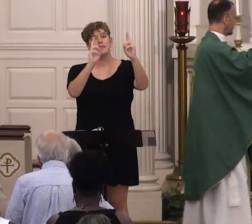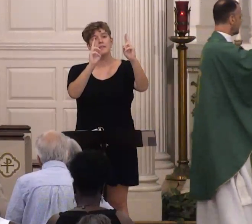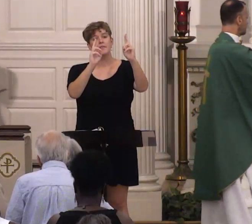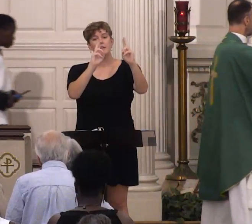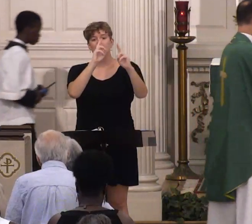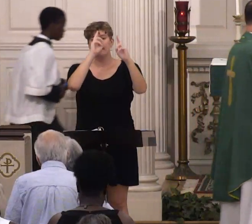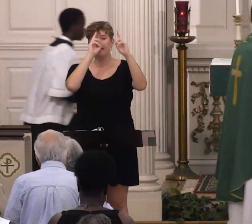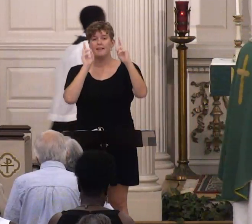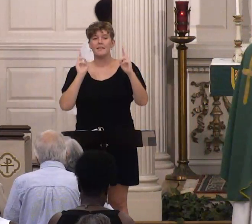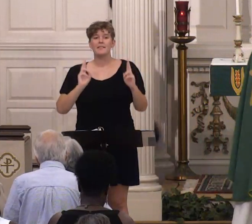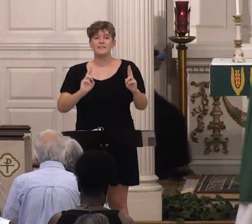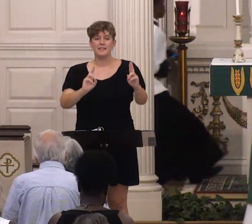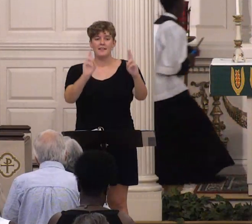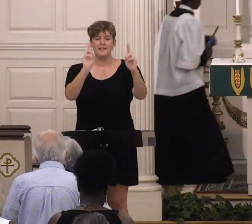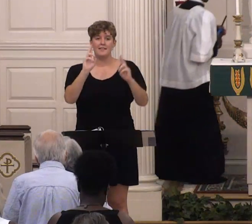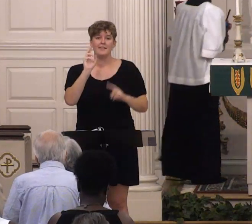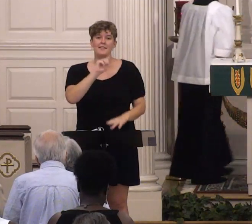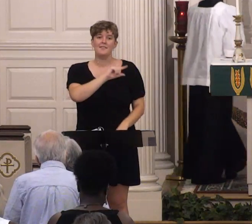Salve,